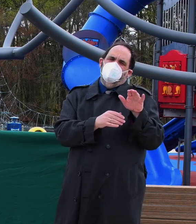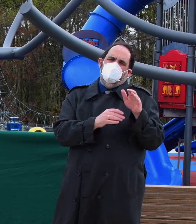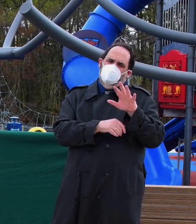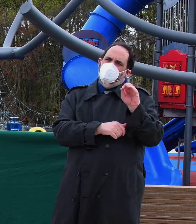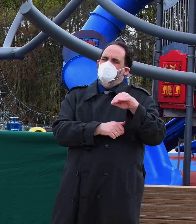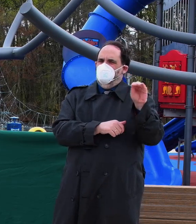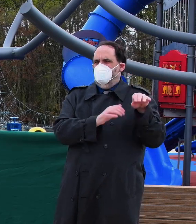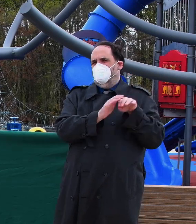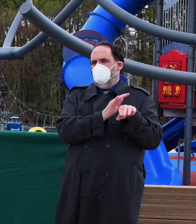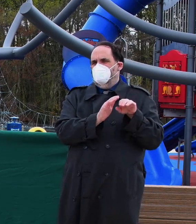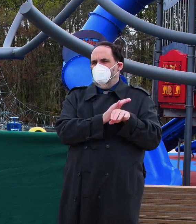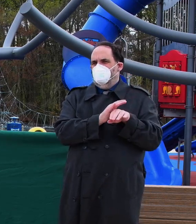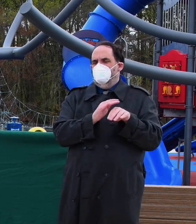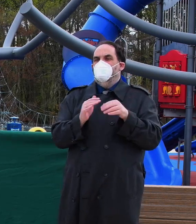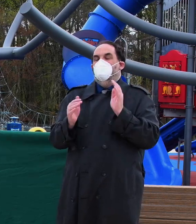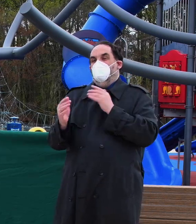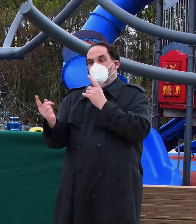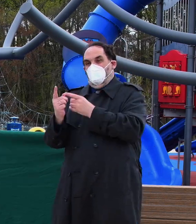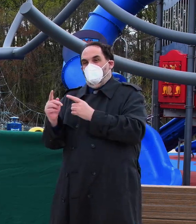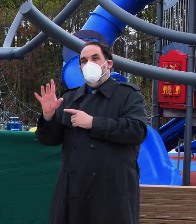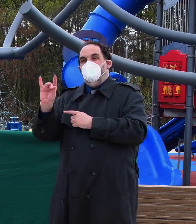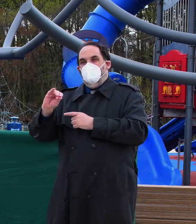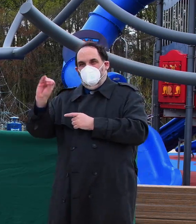50% accessible.